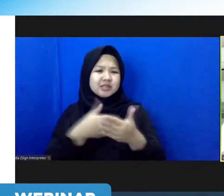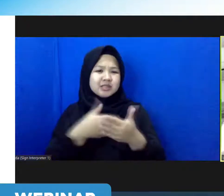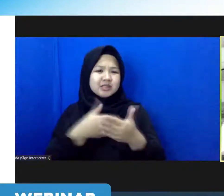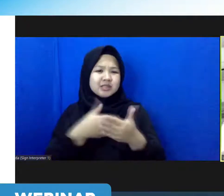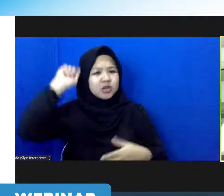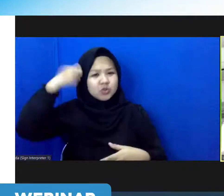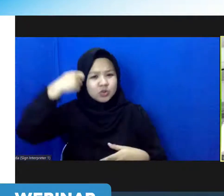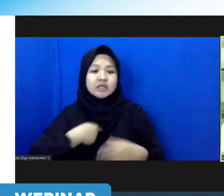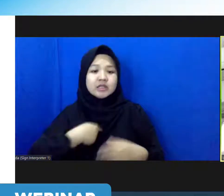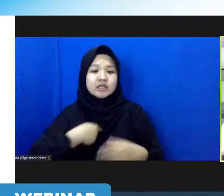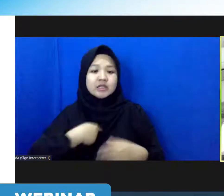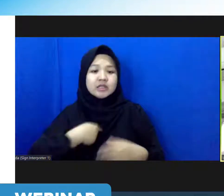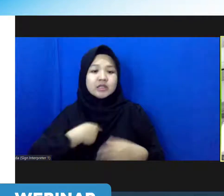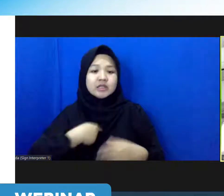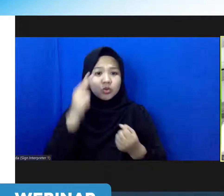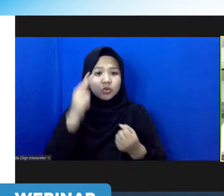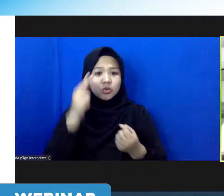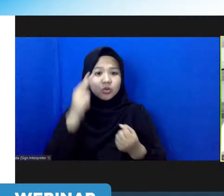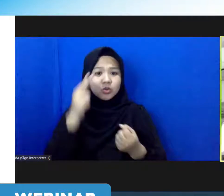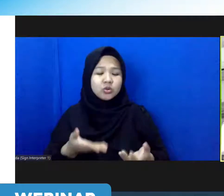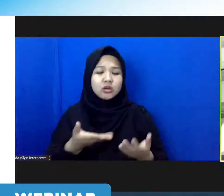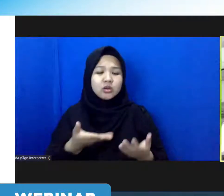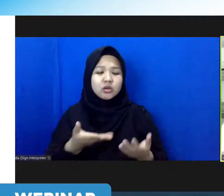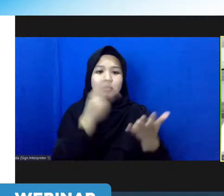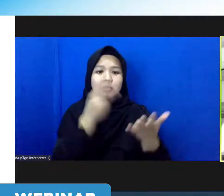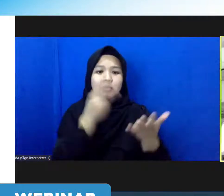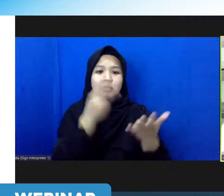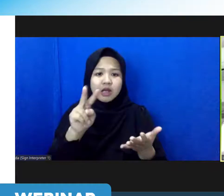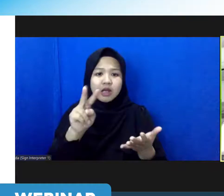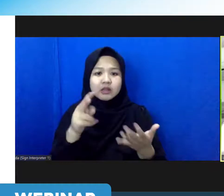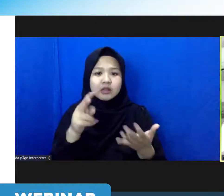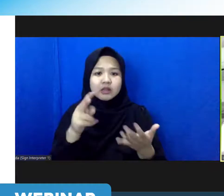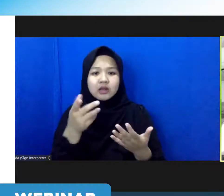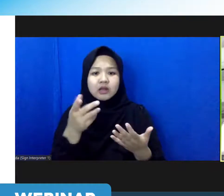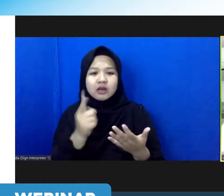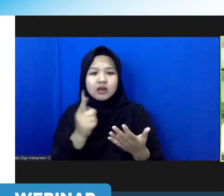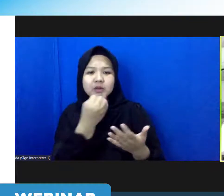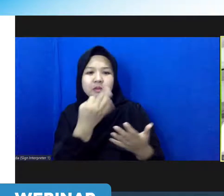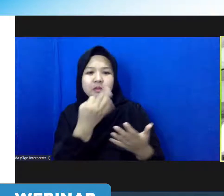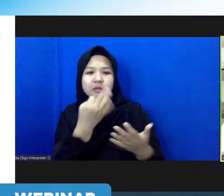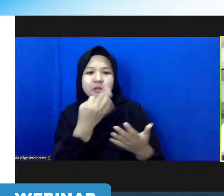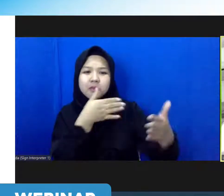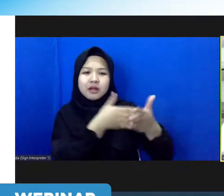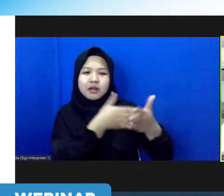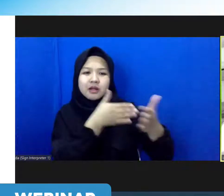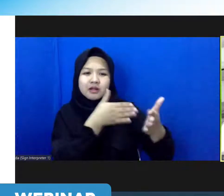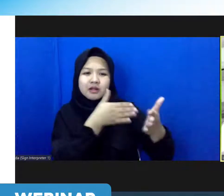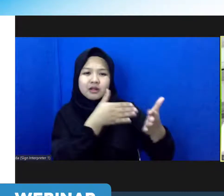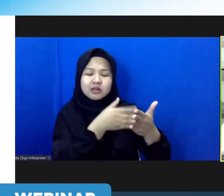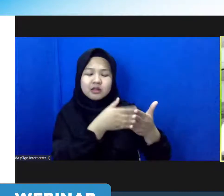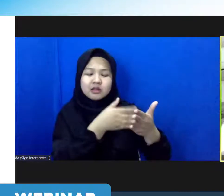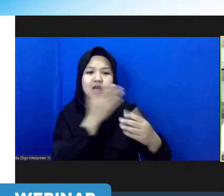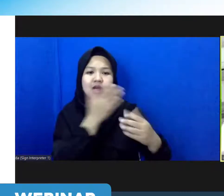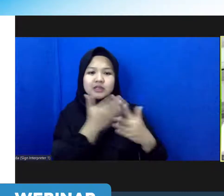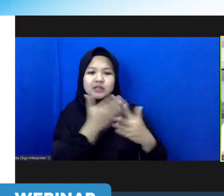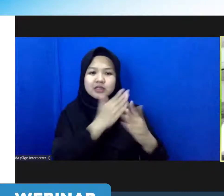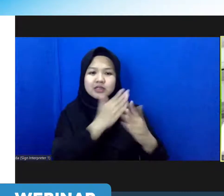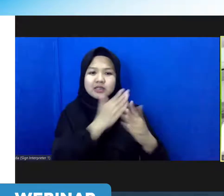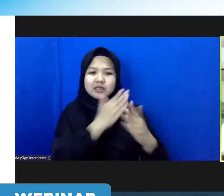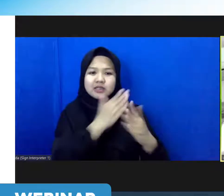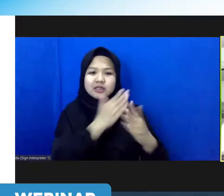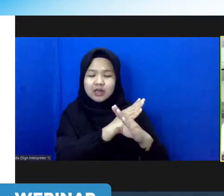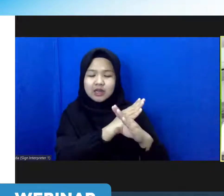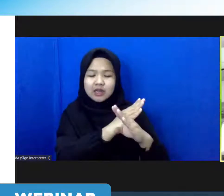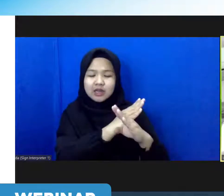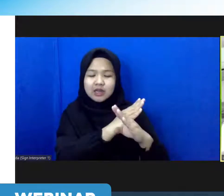just to give you an outline of what are some of the challenges that the district of Cox's Bazar is faced with while hosting